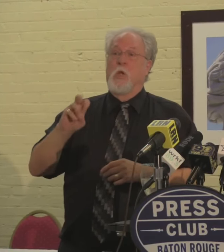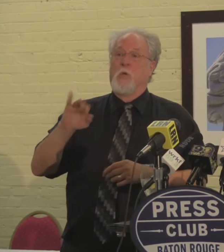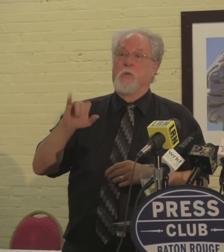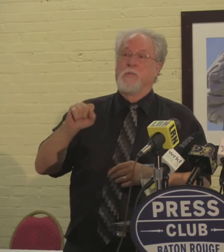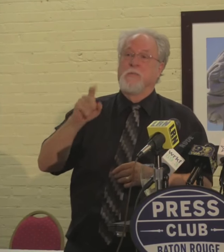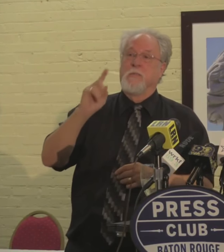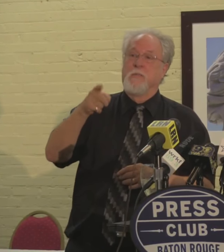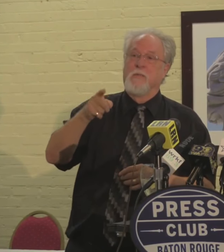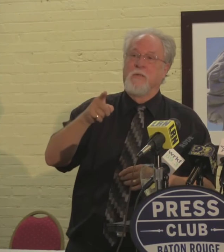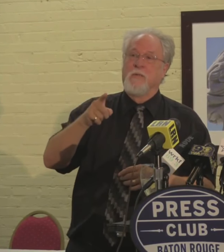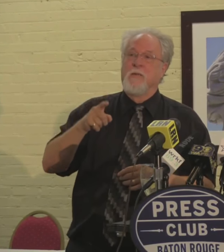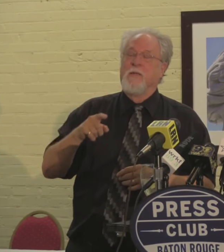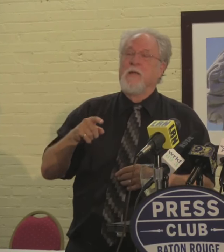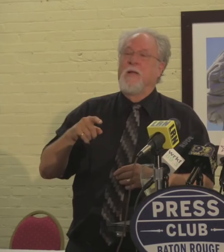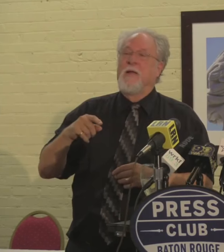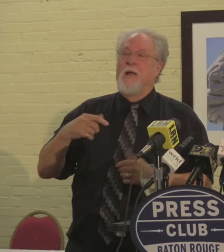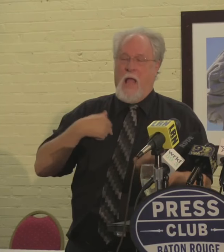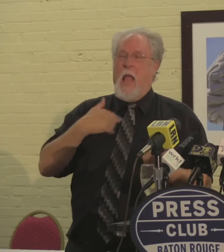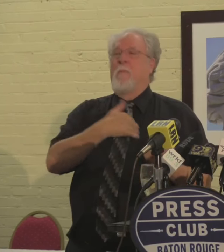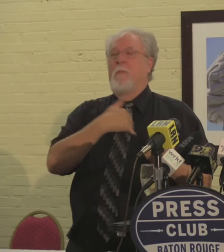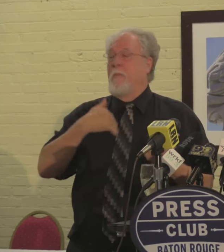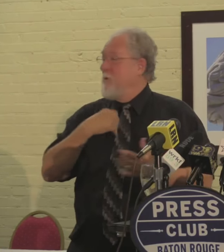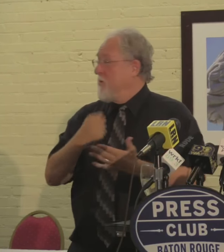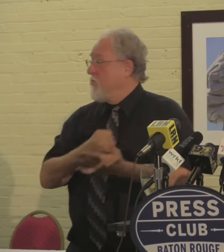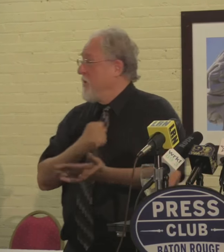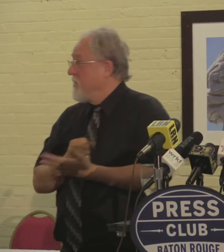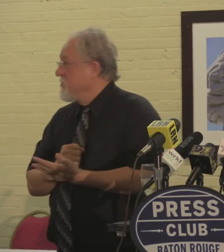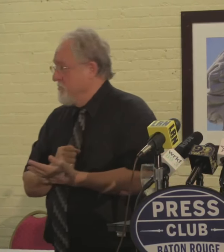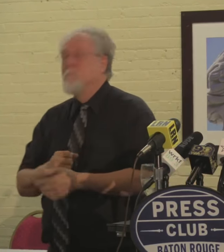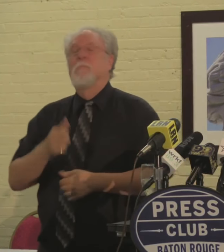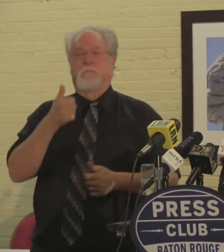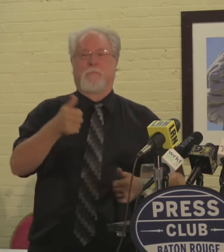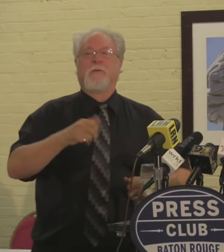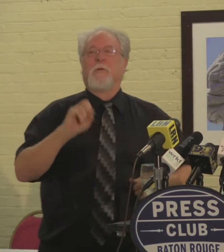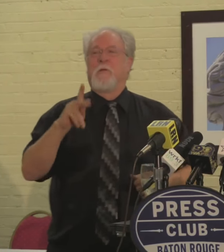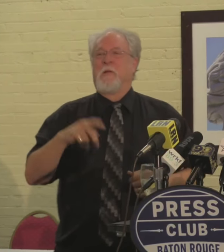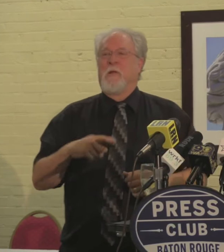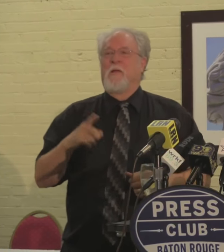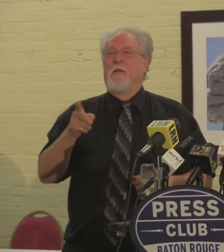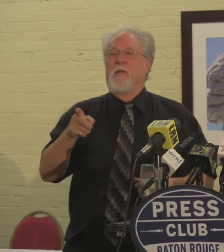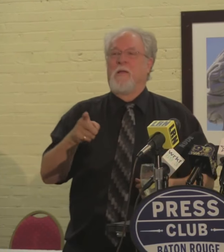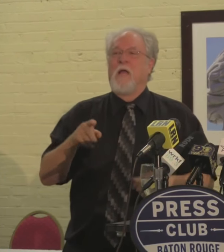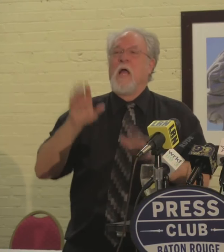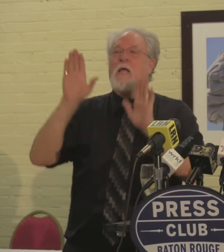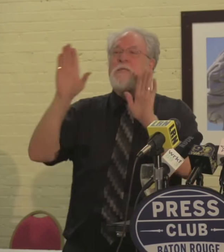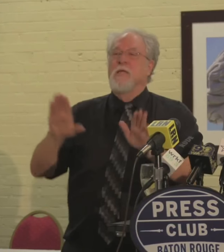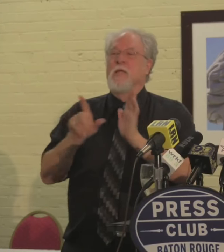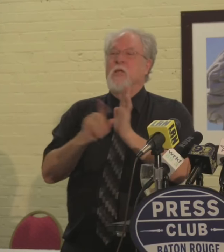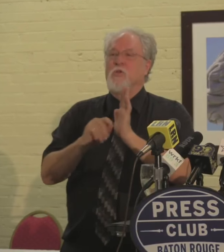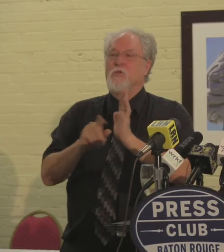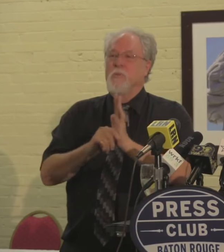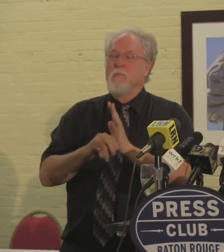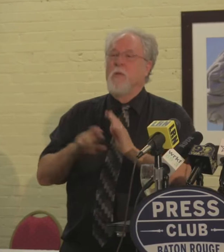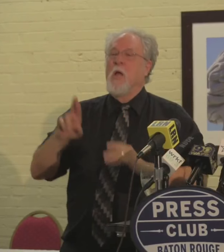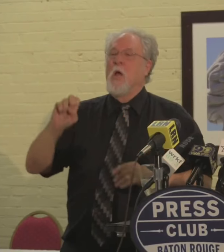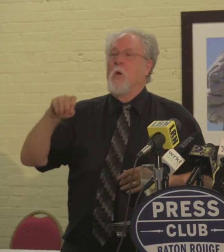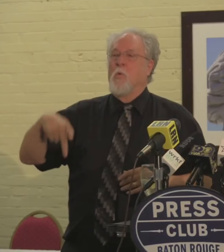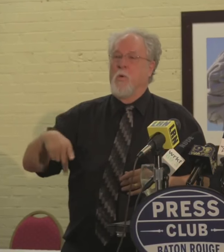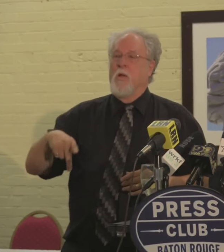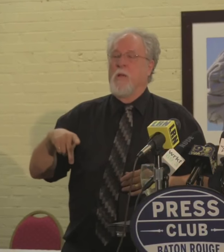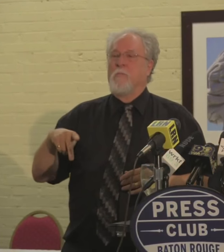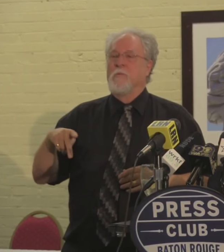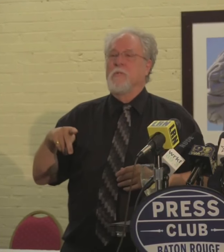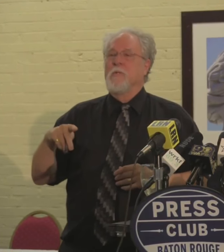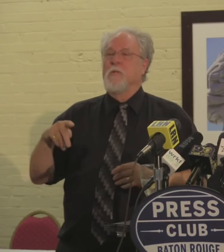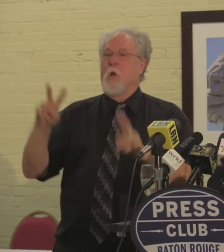Yes, Louis Wren. Is he credentialed? Okay. In Sunday's paper, Representative Seabaugh was